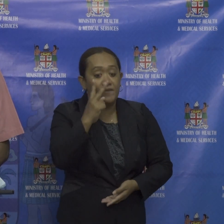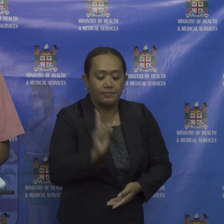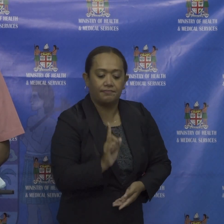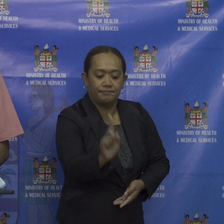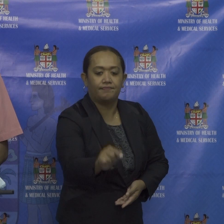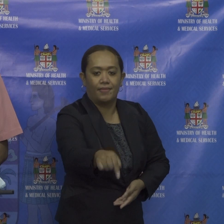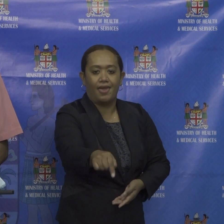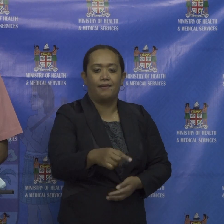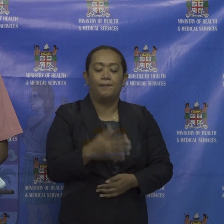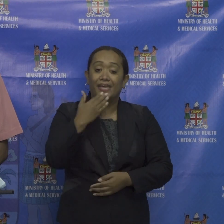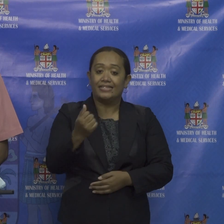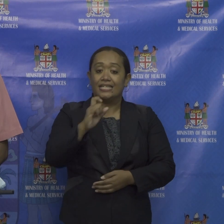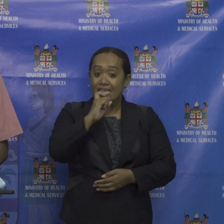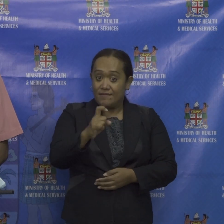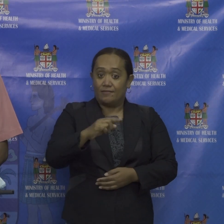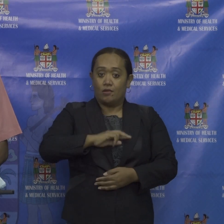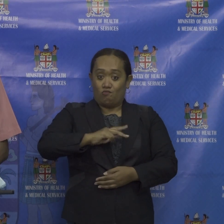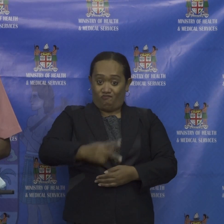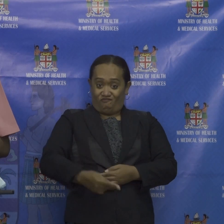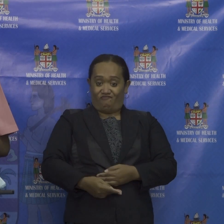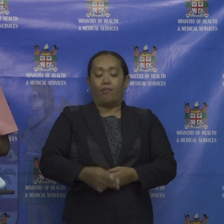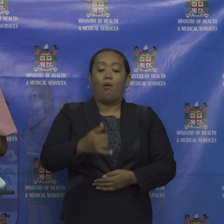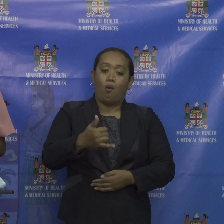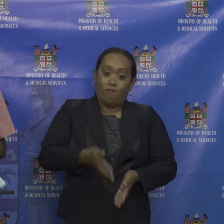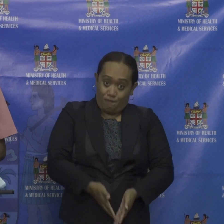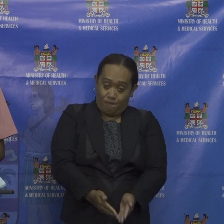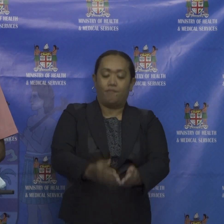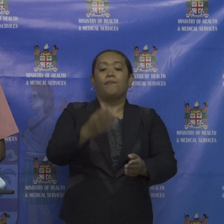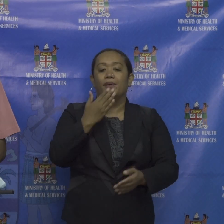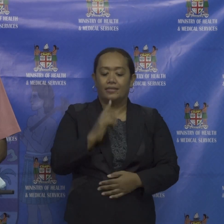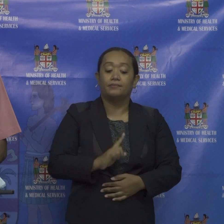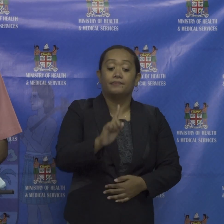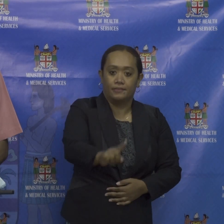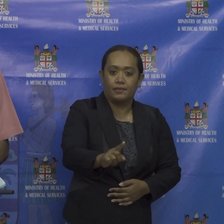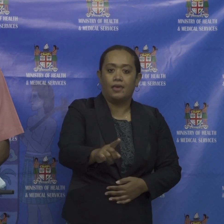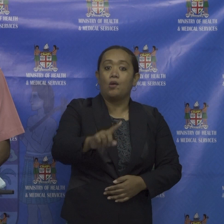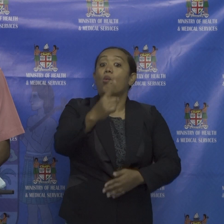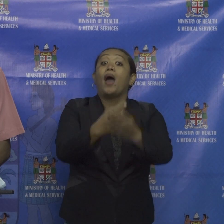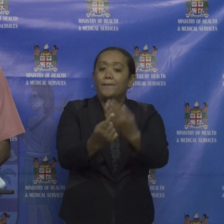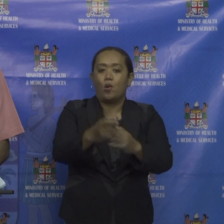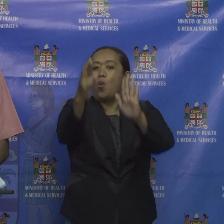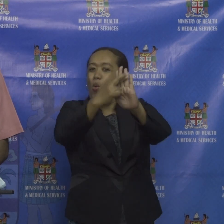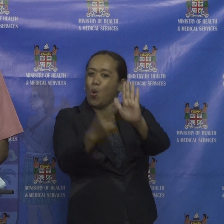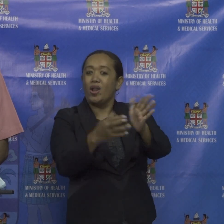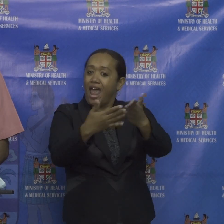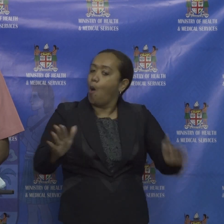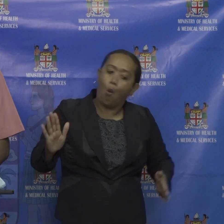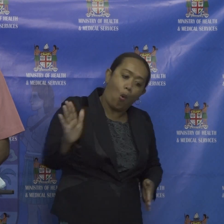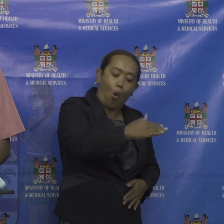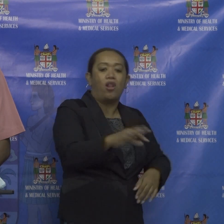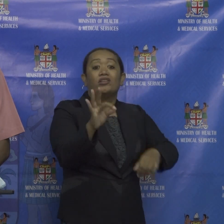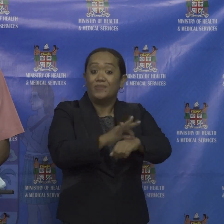that are presenting to the health facilities, expect to be swabbed for COVID-19, and please